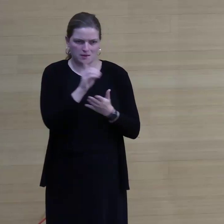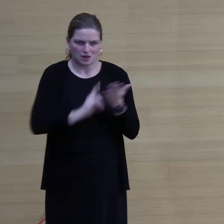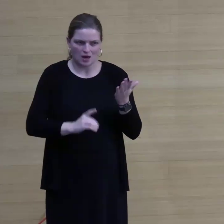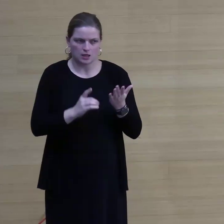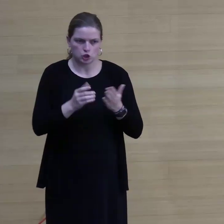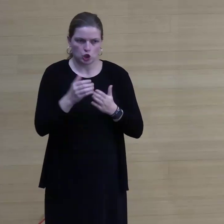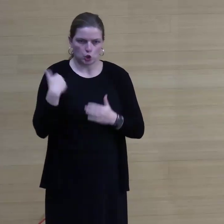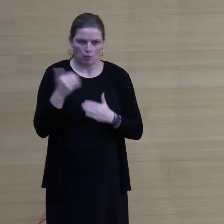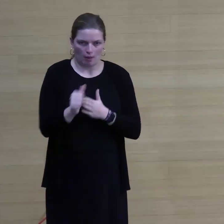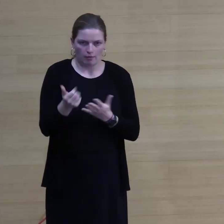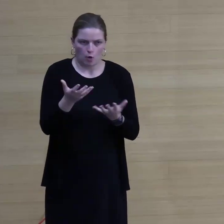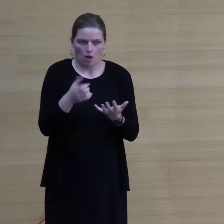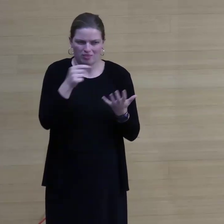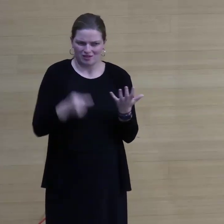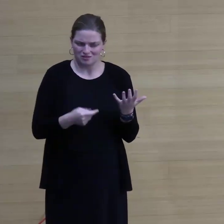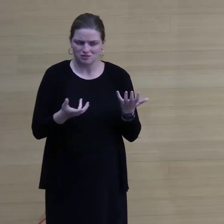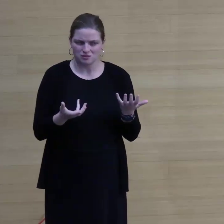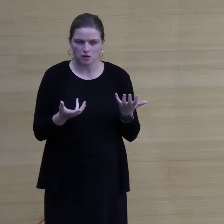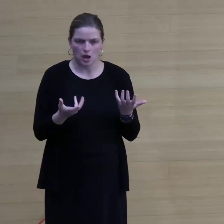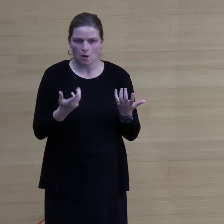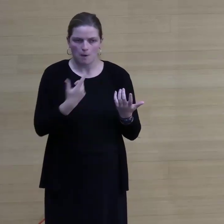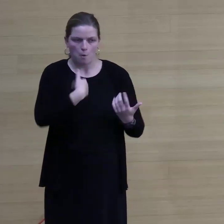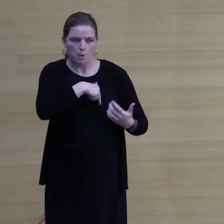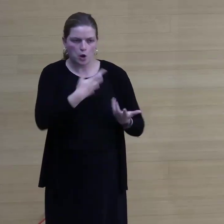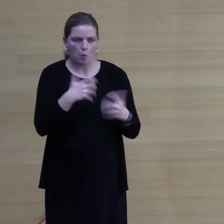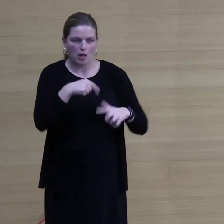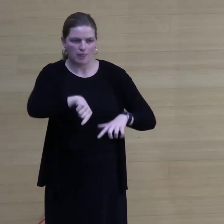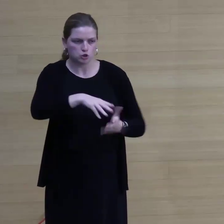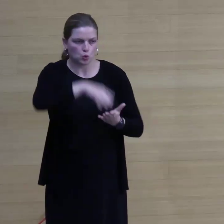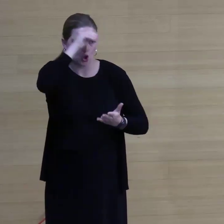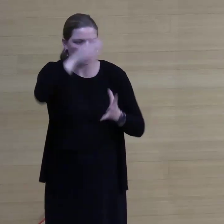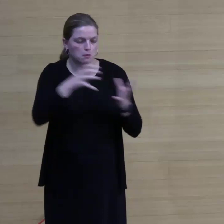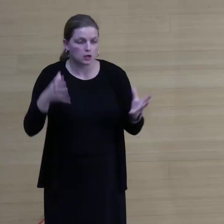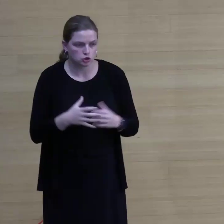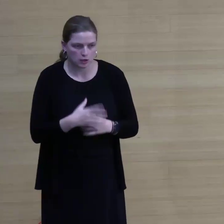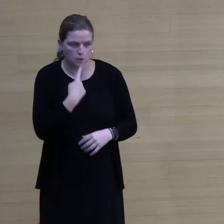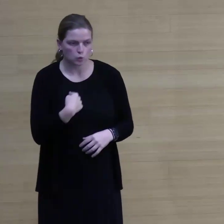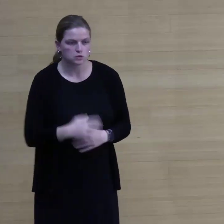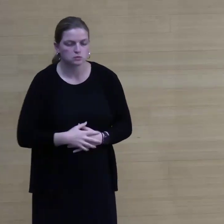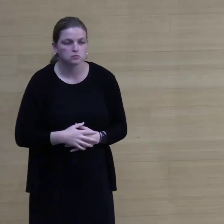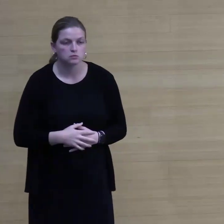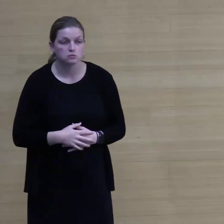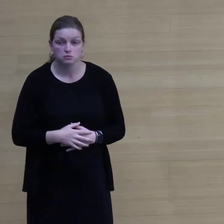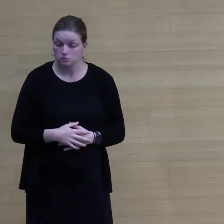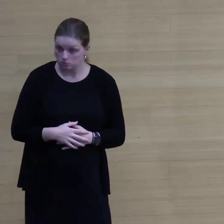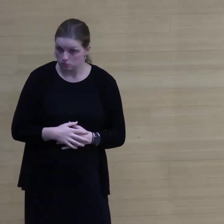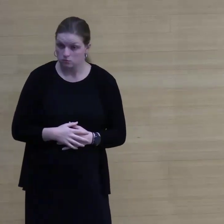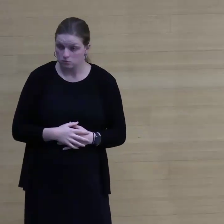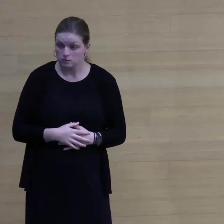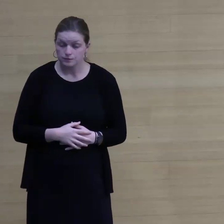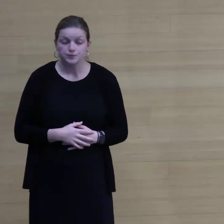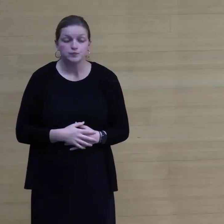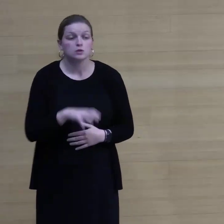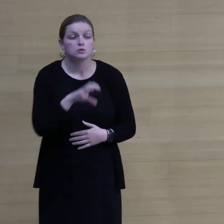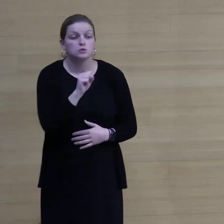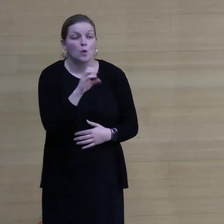was youth-led. And they're like, well, we don't want those people learning too much. You know, and I think